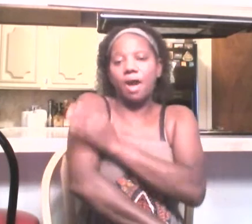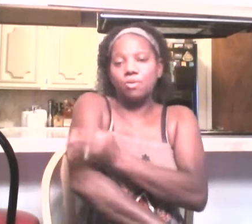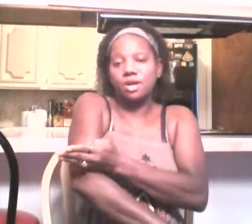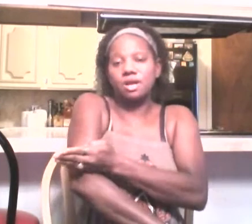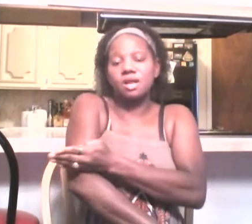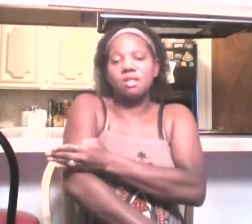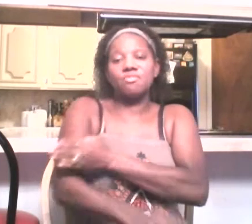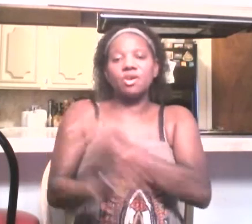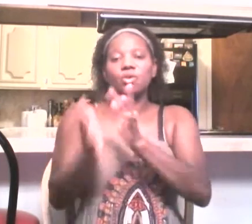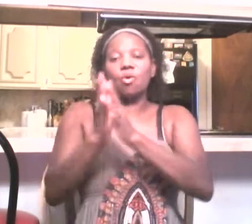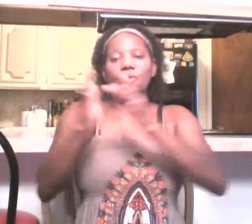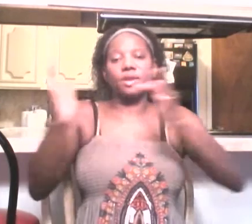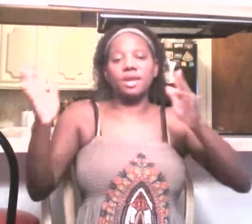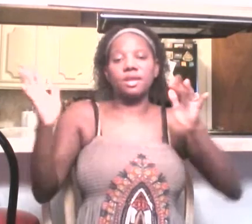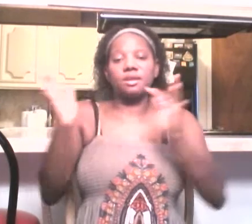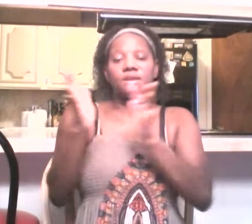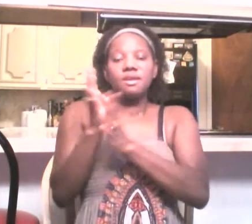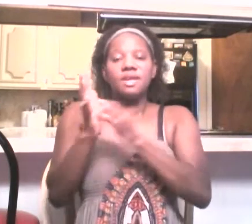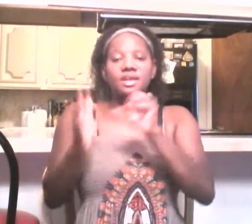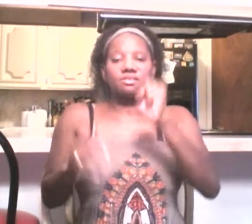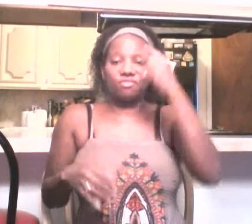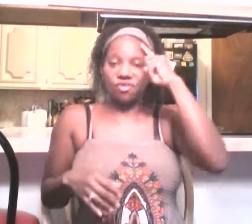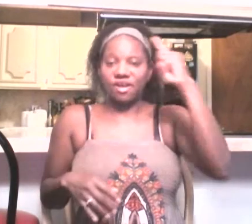power, the glory is forever.